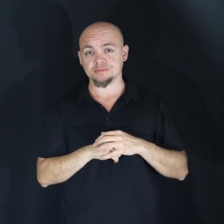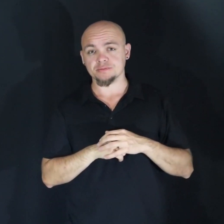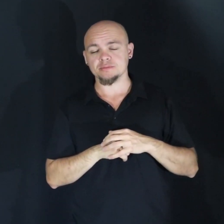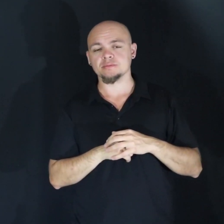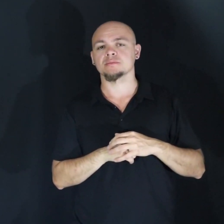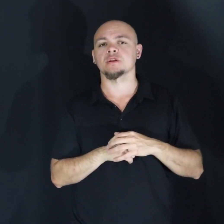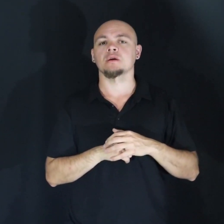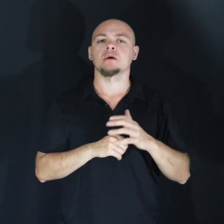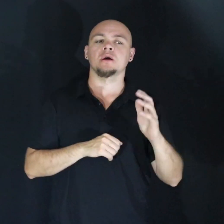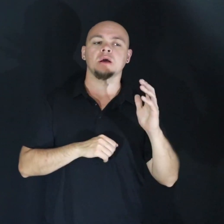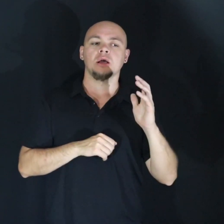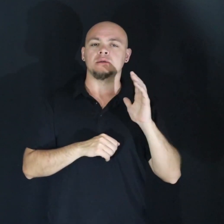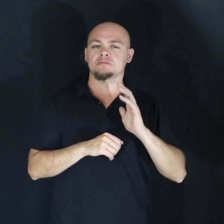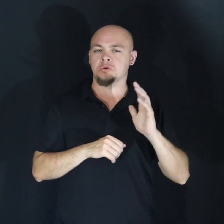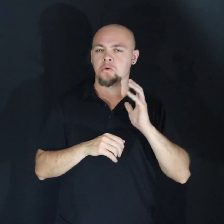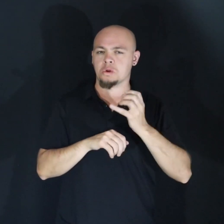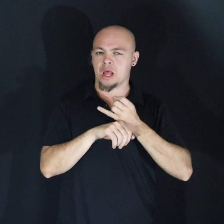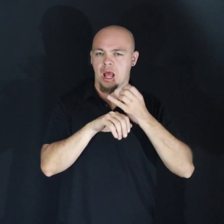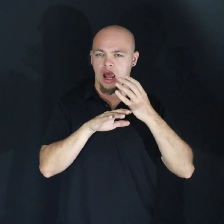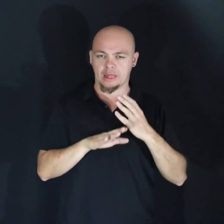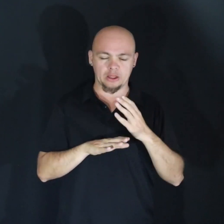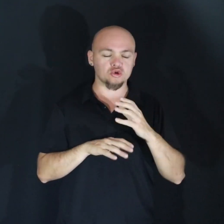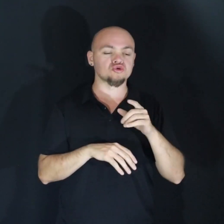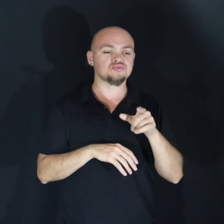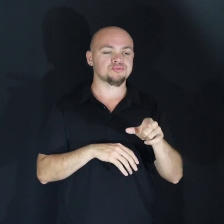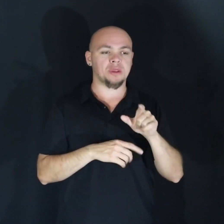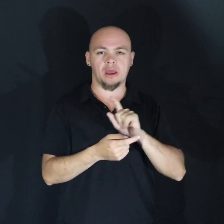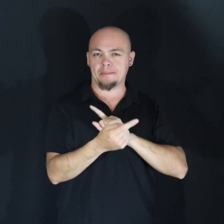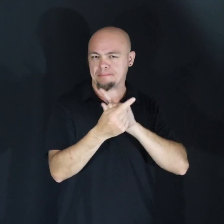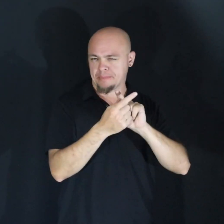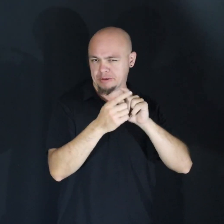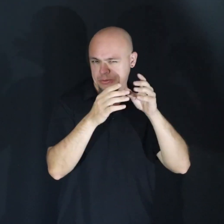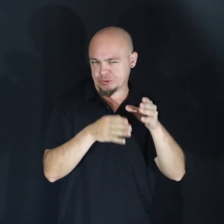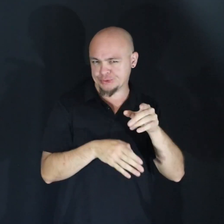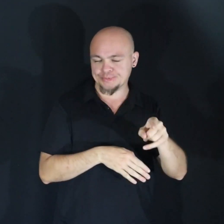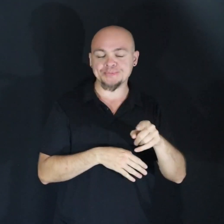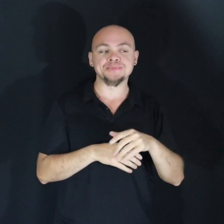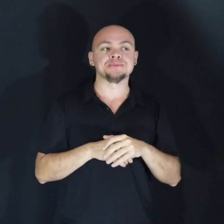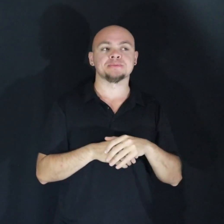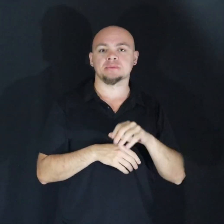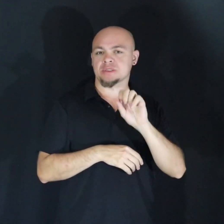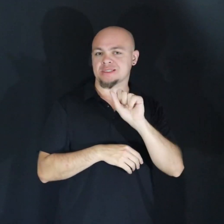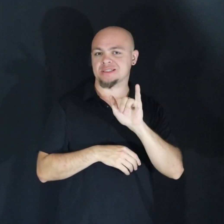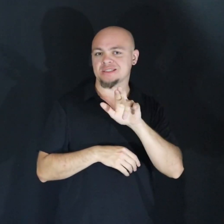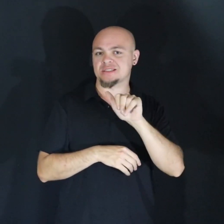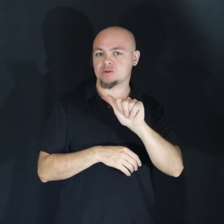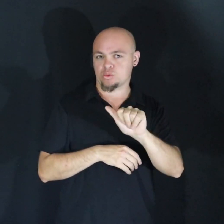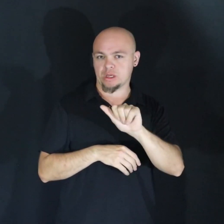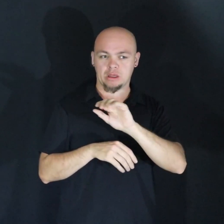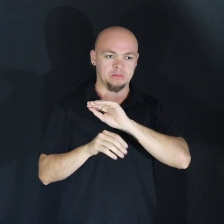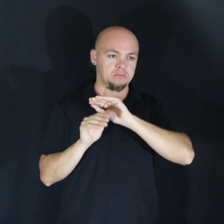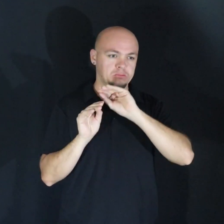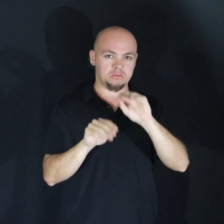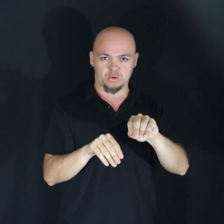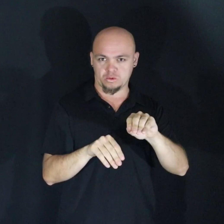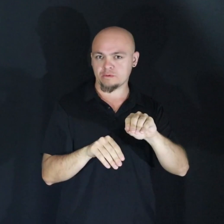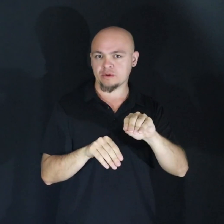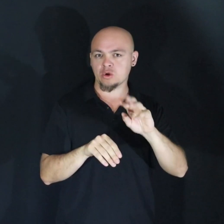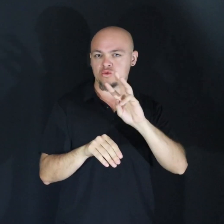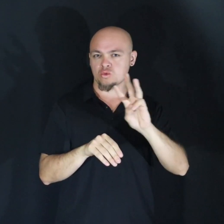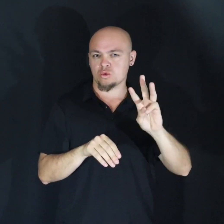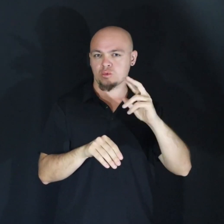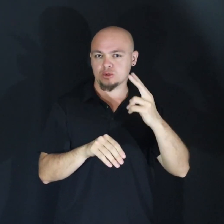As an old islander I met on Samos, who fled to Syria in World War II, told me, it is the